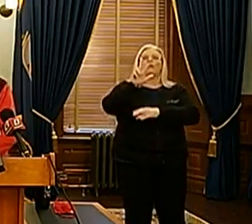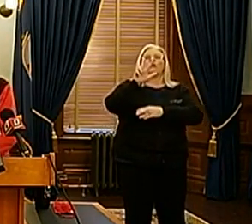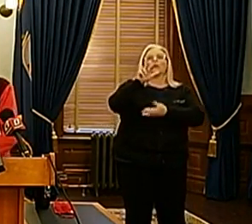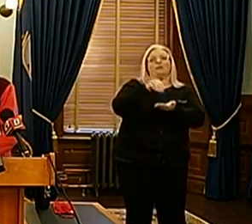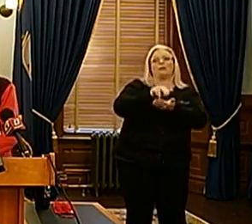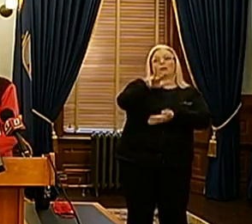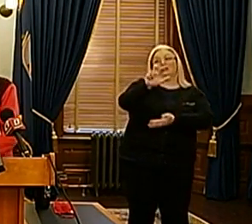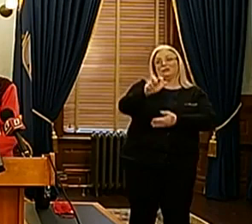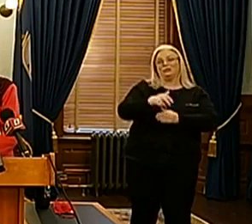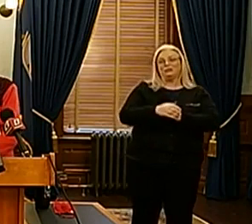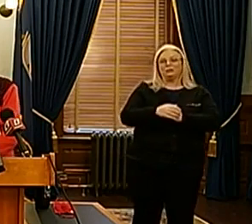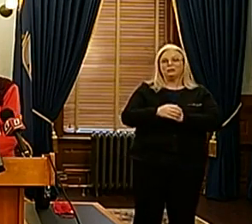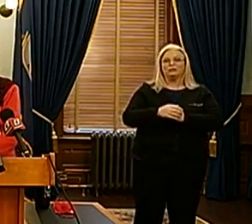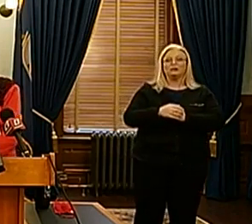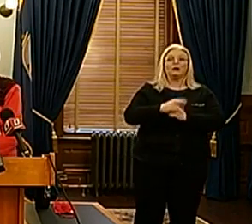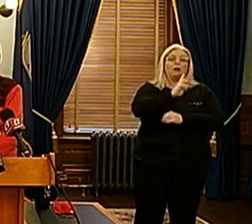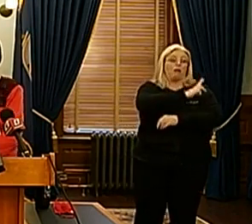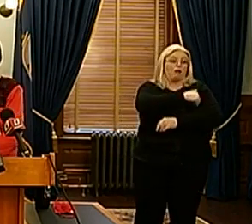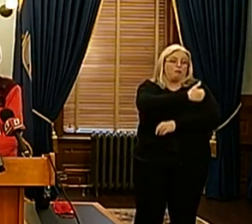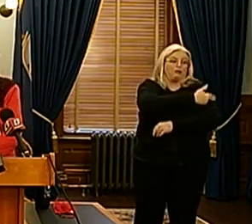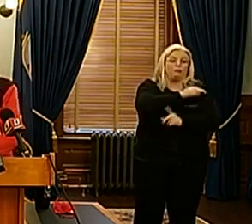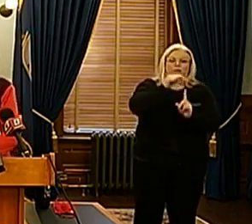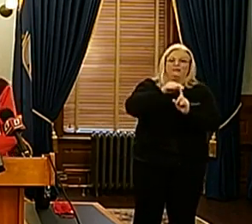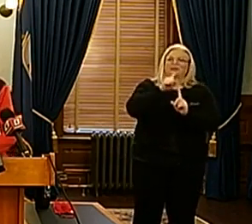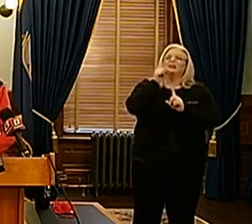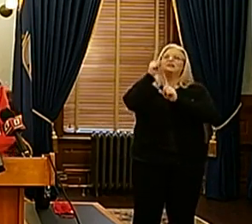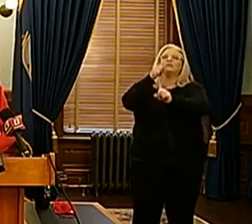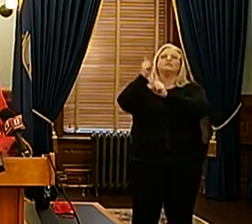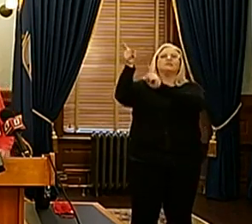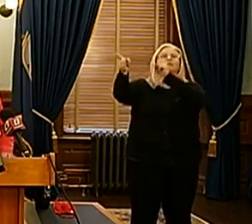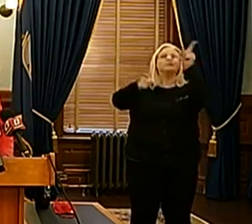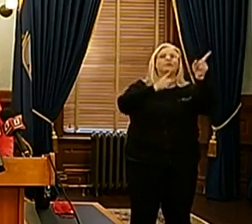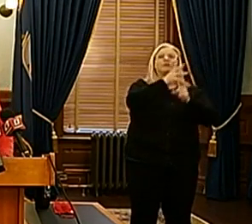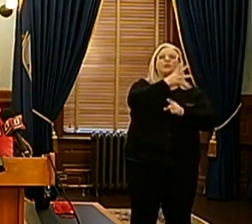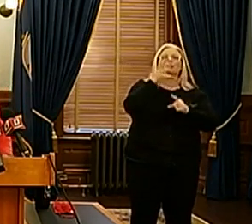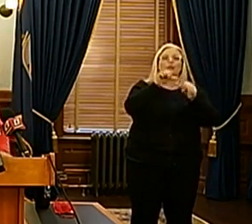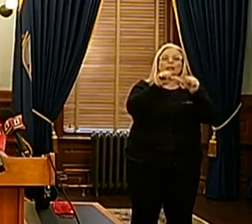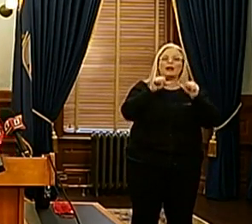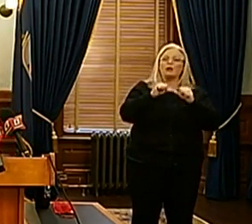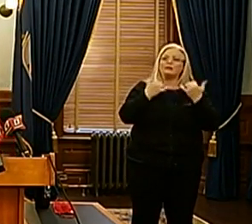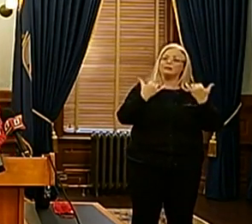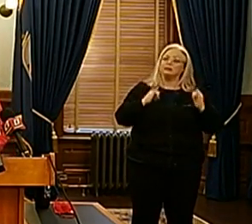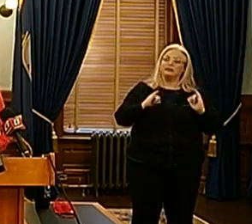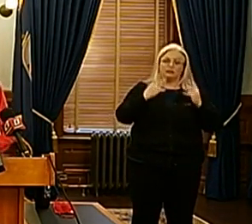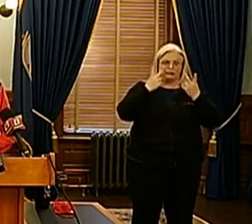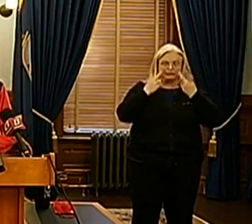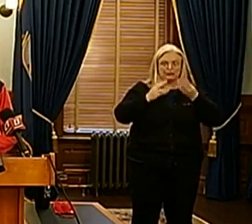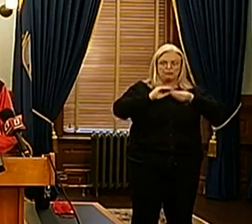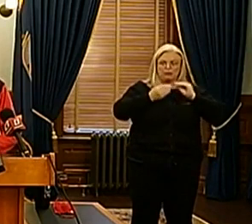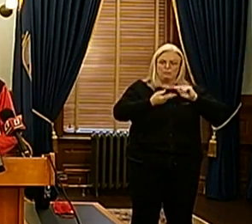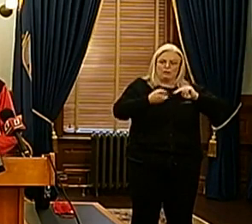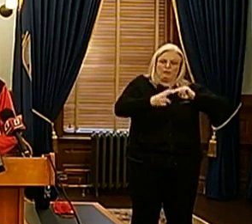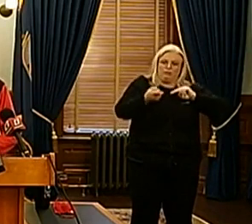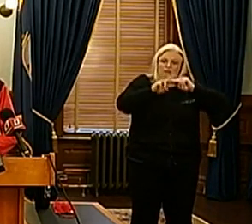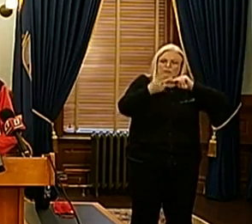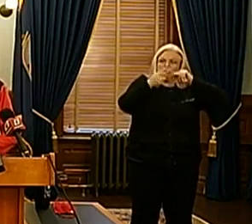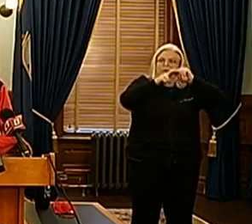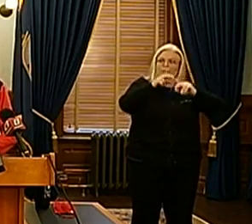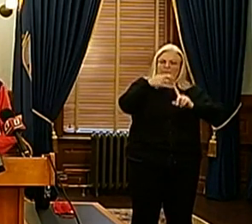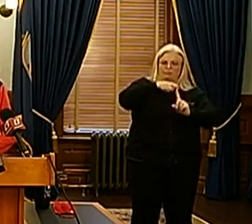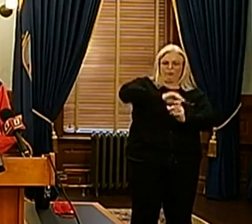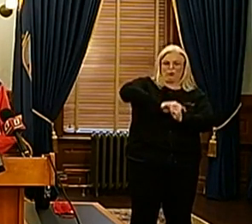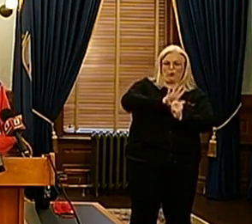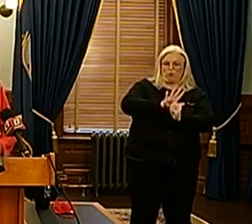3,300. Hospitals, particularly in our rural areas, continue to see increasing numbers of COVID-19